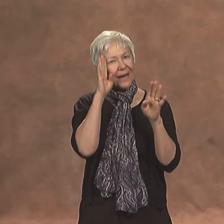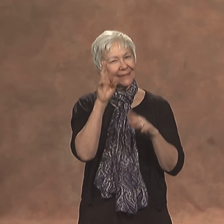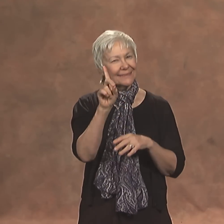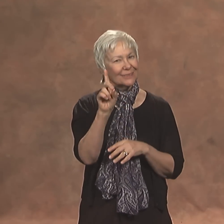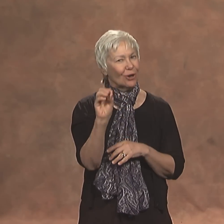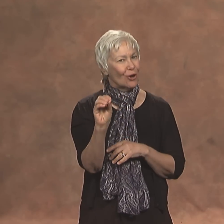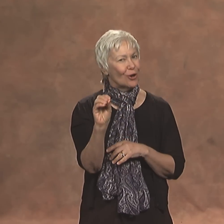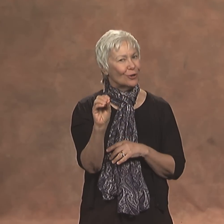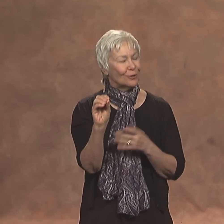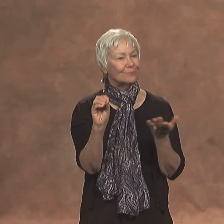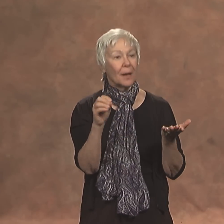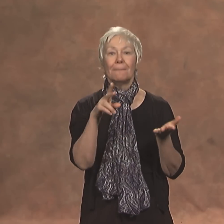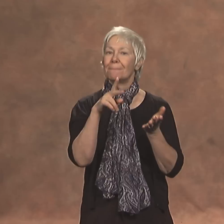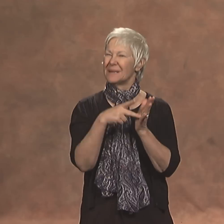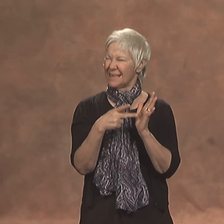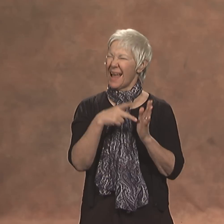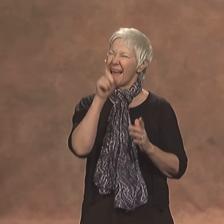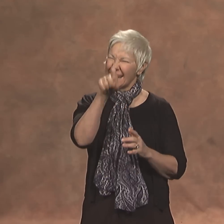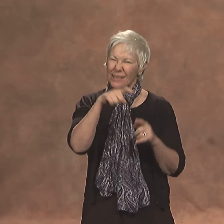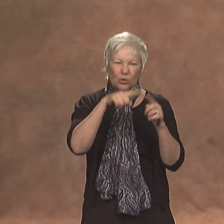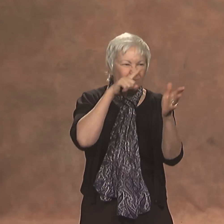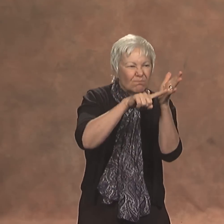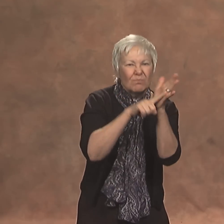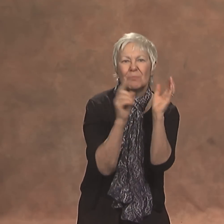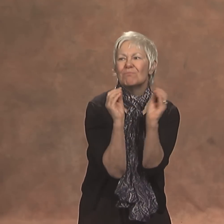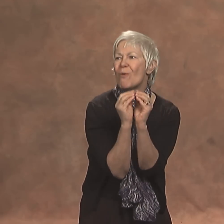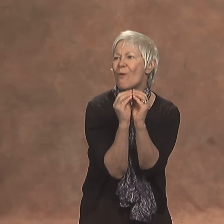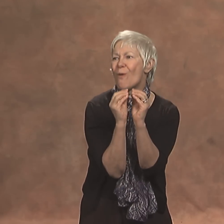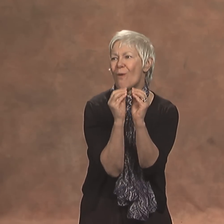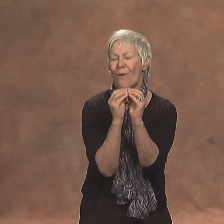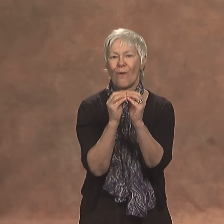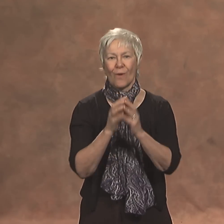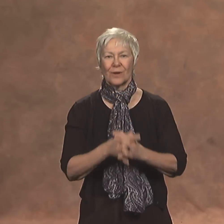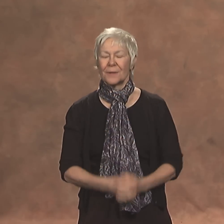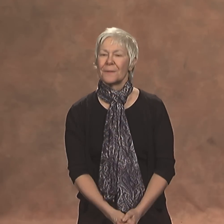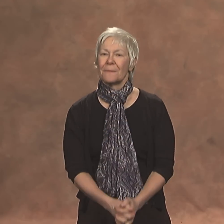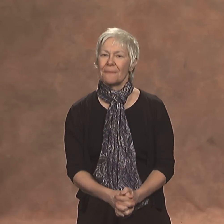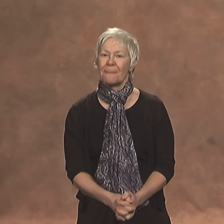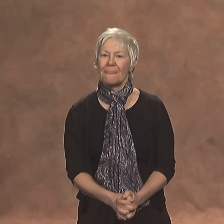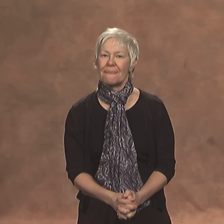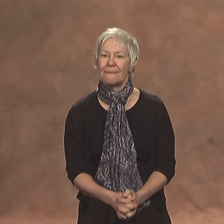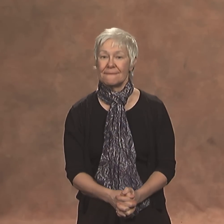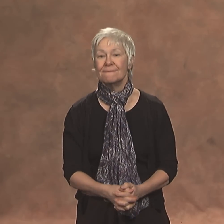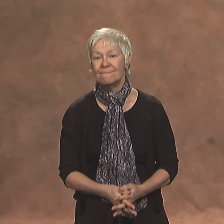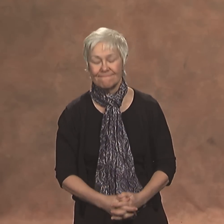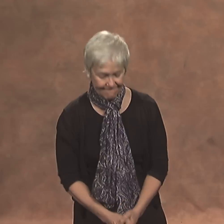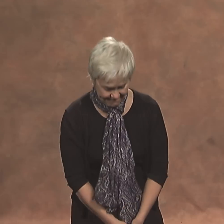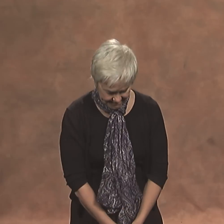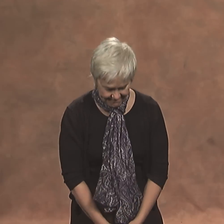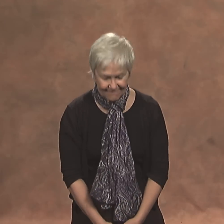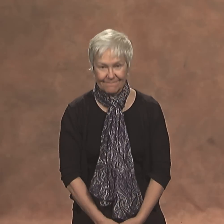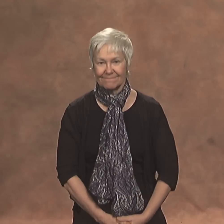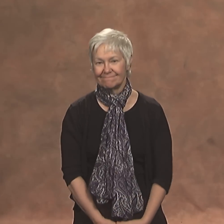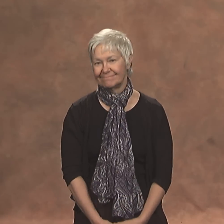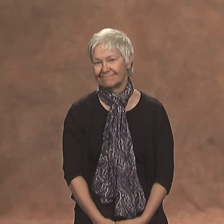similar impact on students who can hear, who also have needs for attention. And I think that we could also look into that more